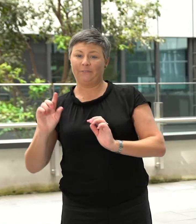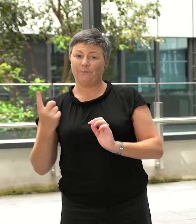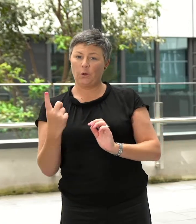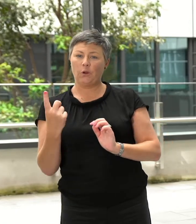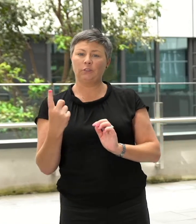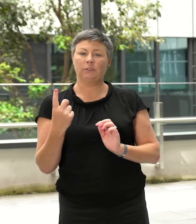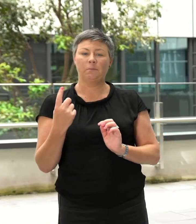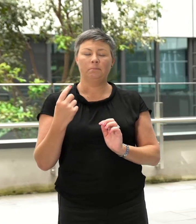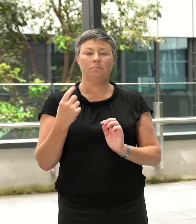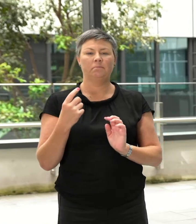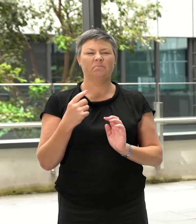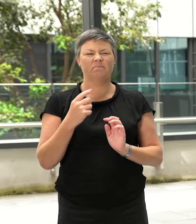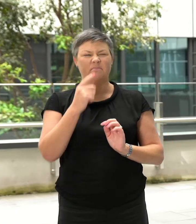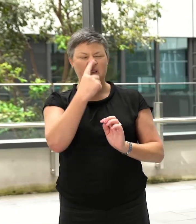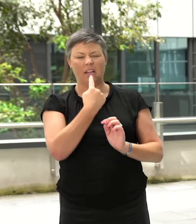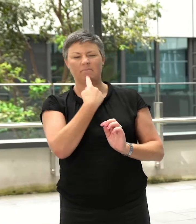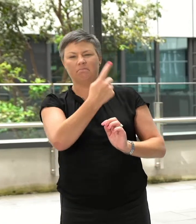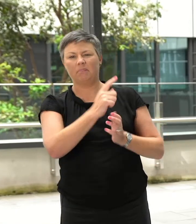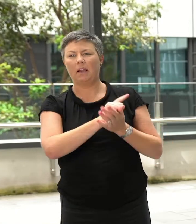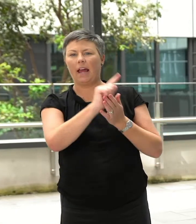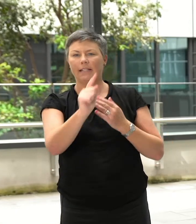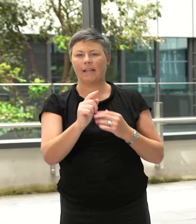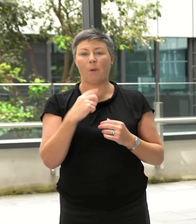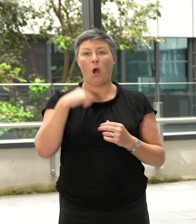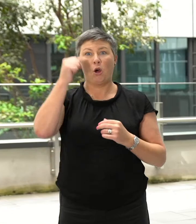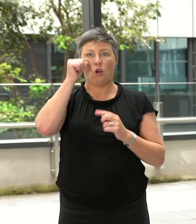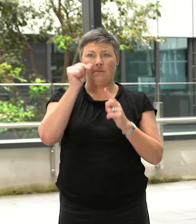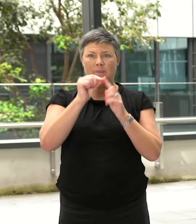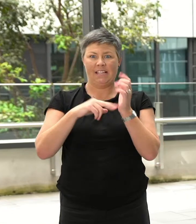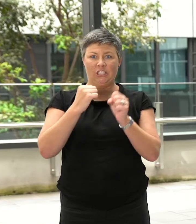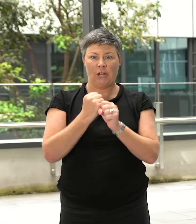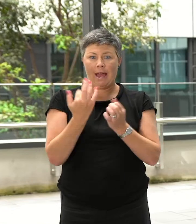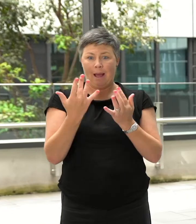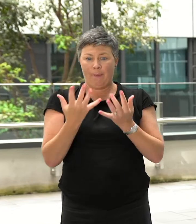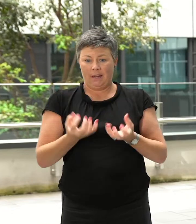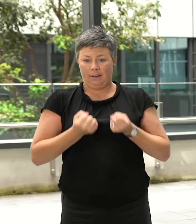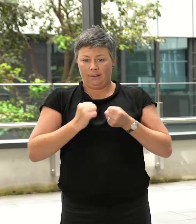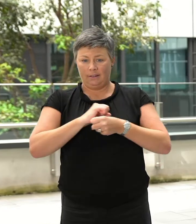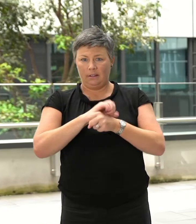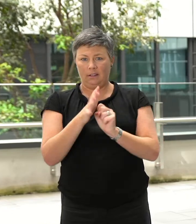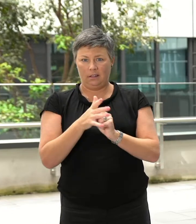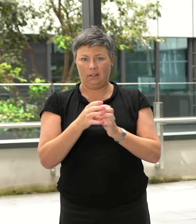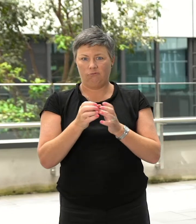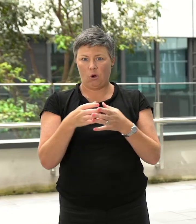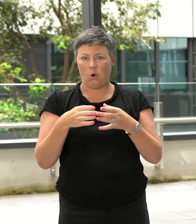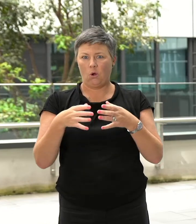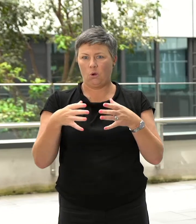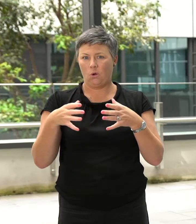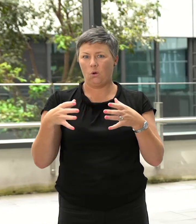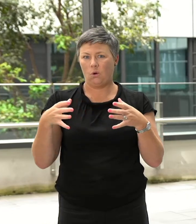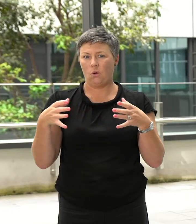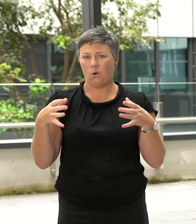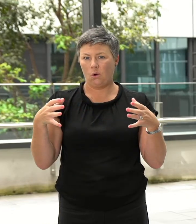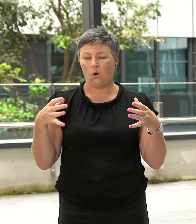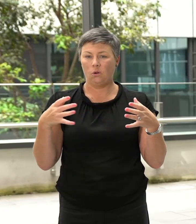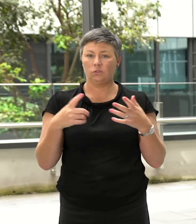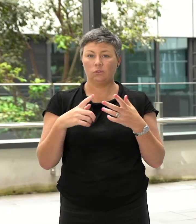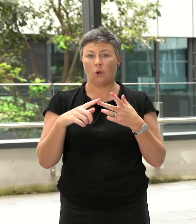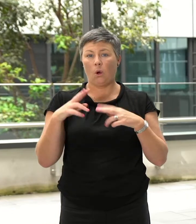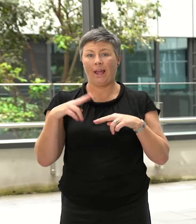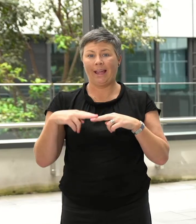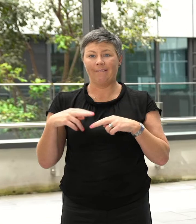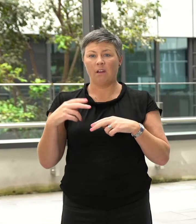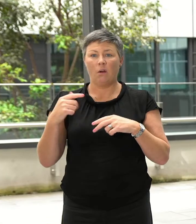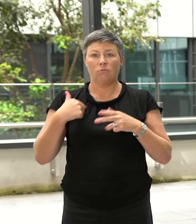New Guinea at the moment, and any additional support that the federal government can give, whether it's